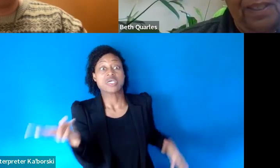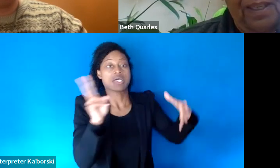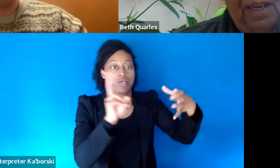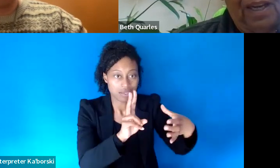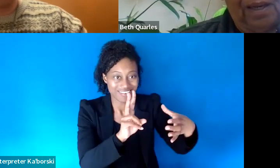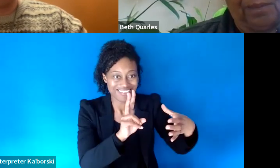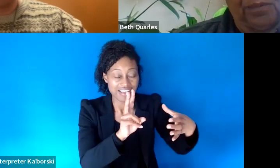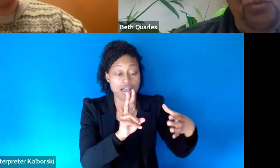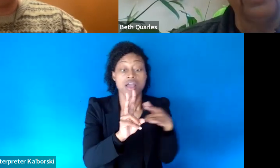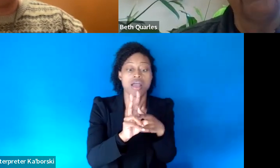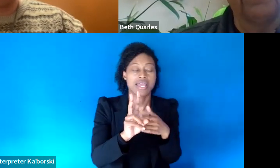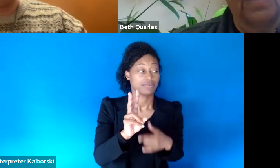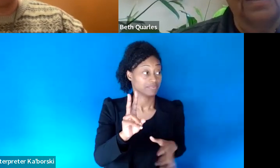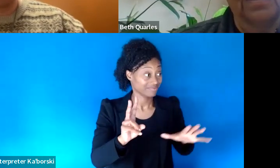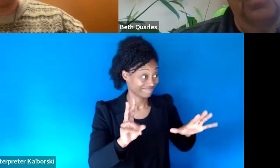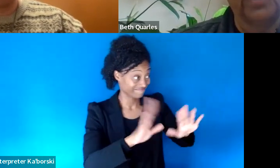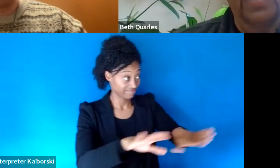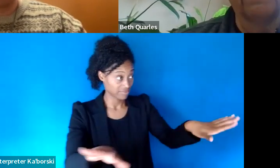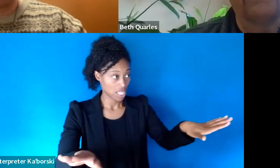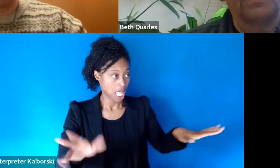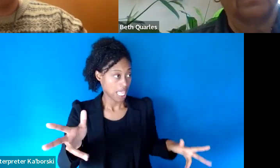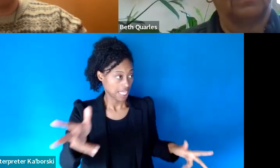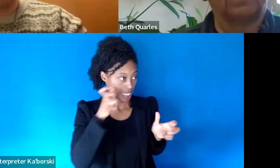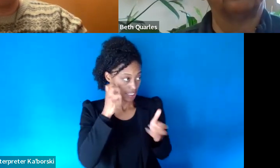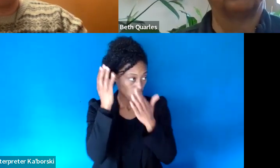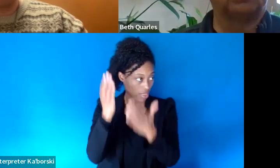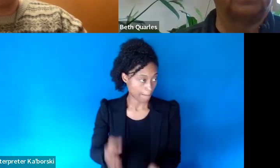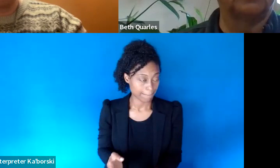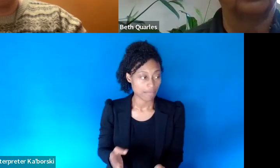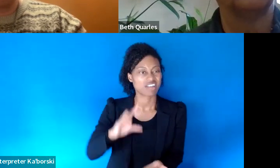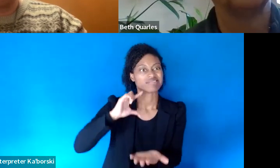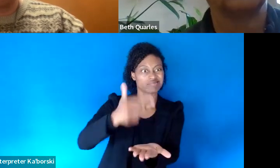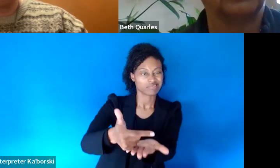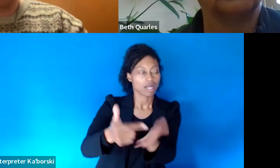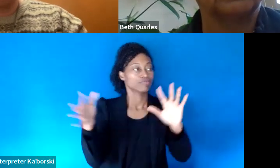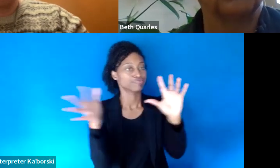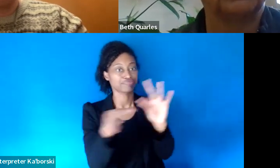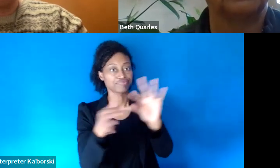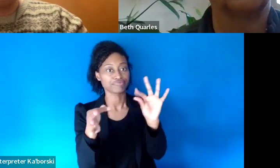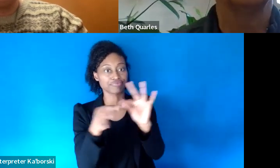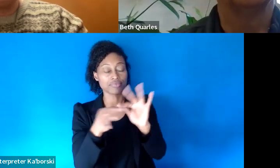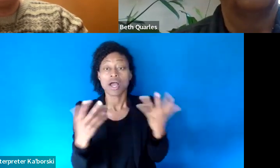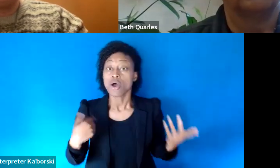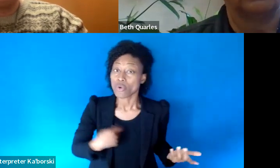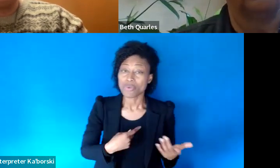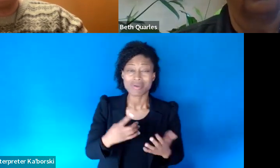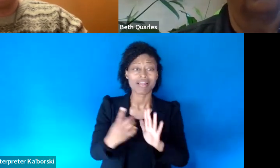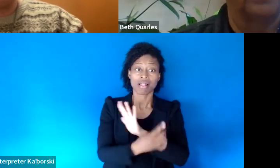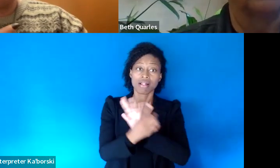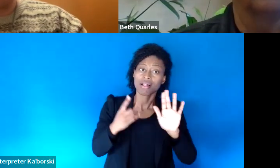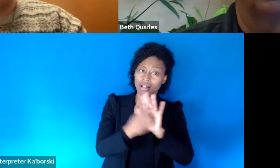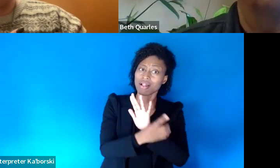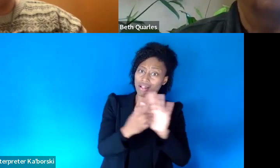speak. We have faced a lot of discrimination, and there's a lot of discrimination, as you